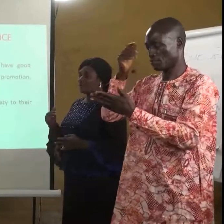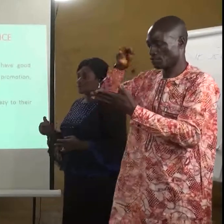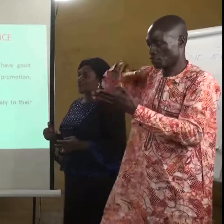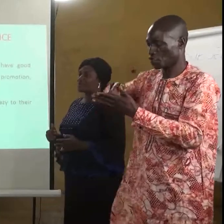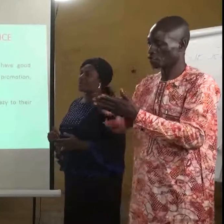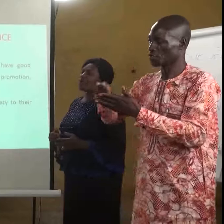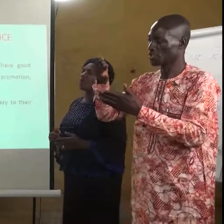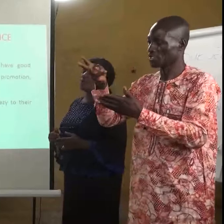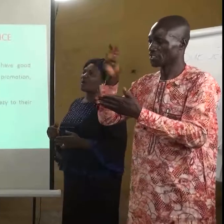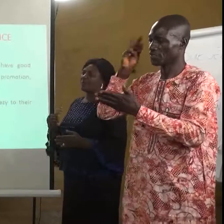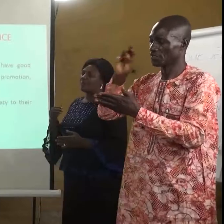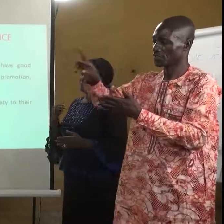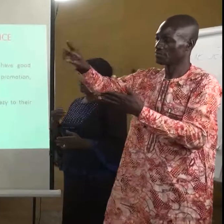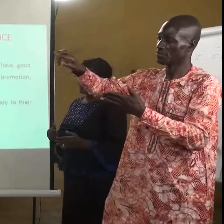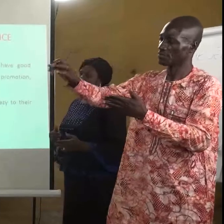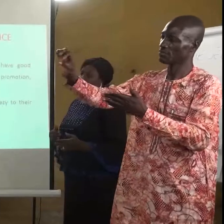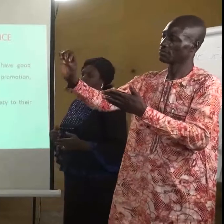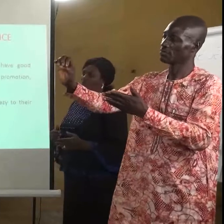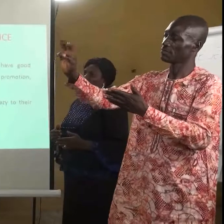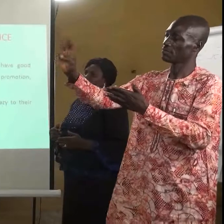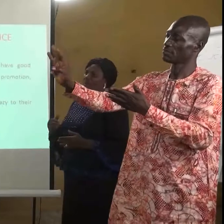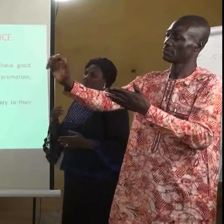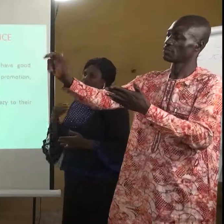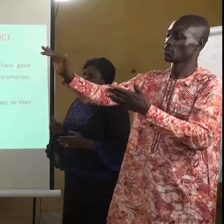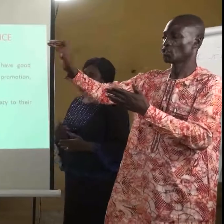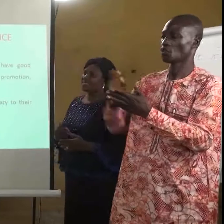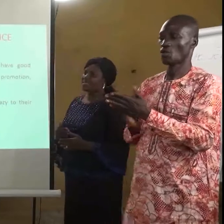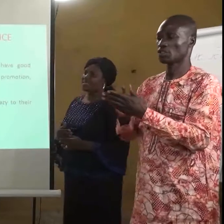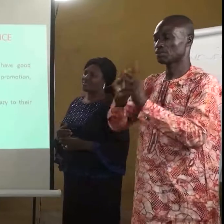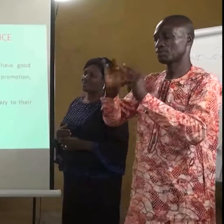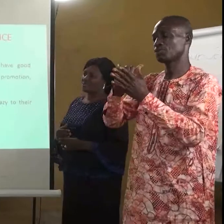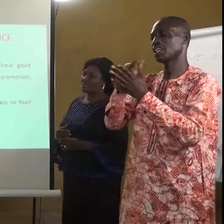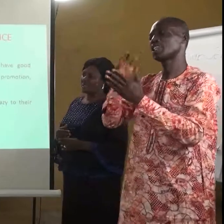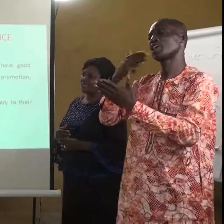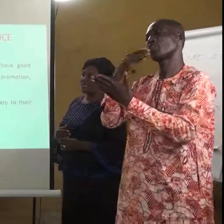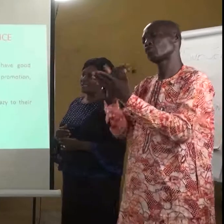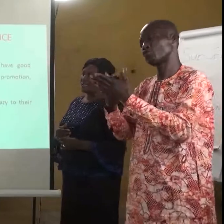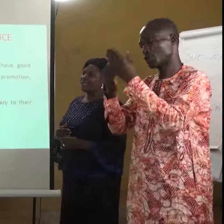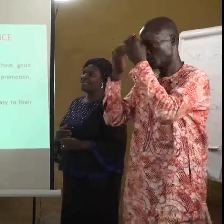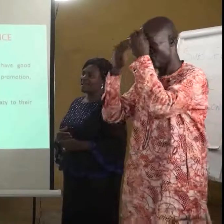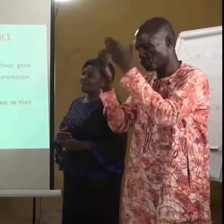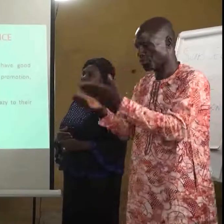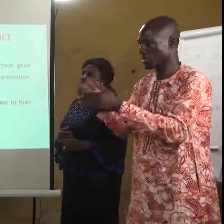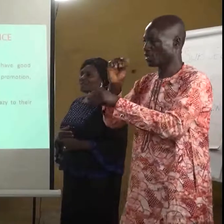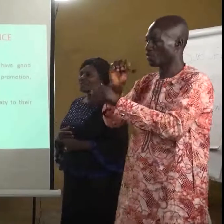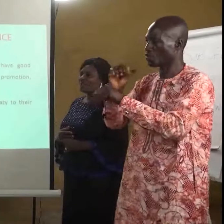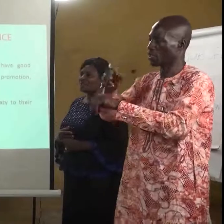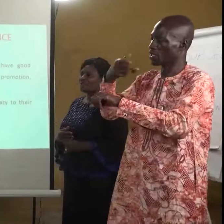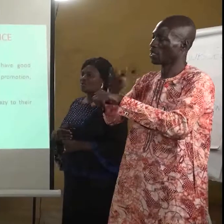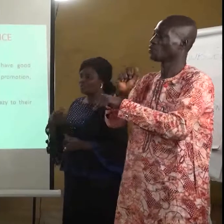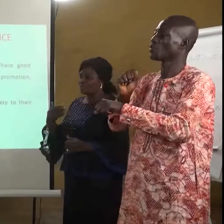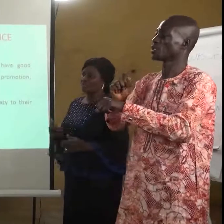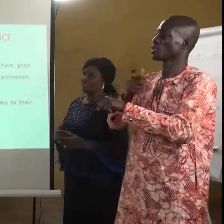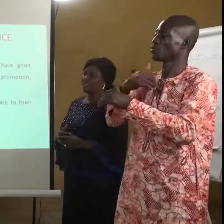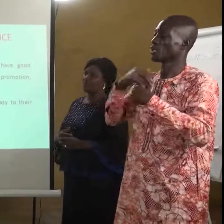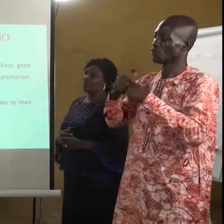have the good ones who are loyal to their work, patriotic citizens of the society. Now, what are we going to